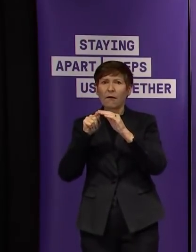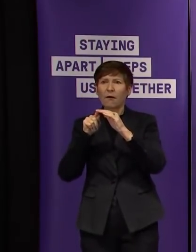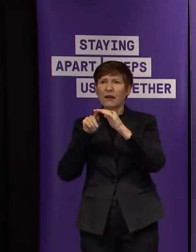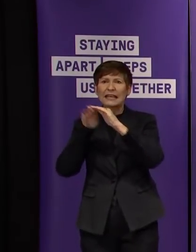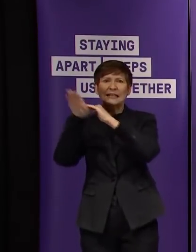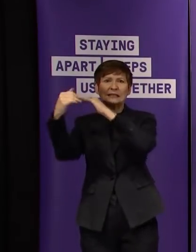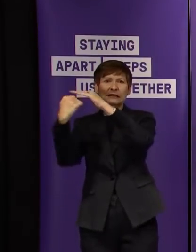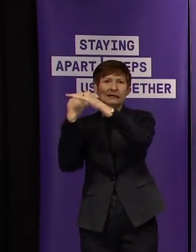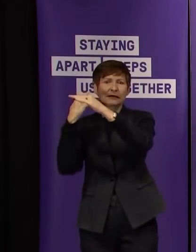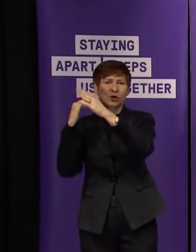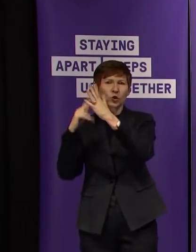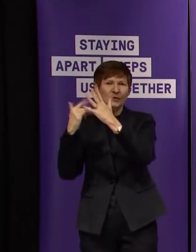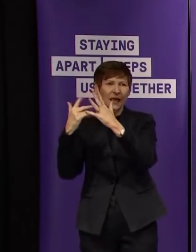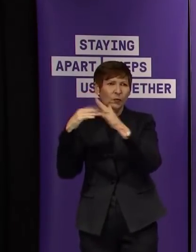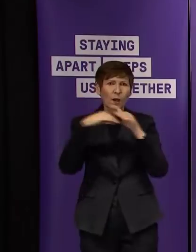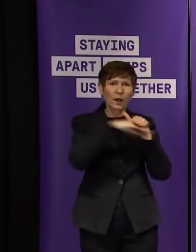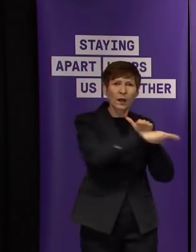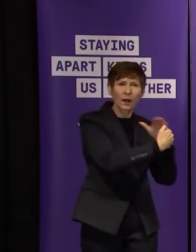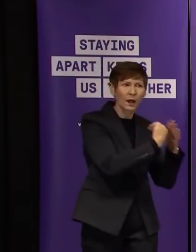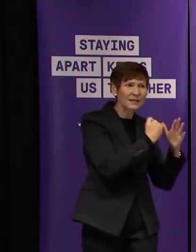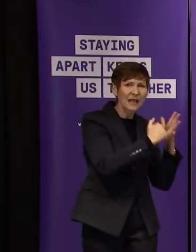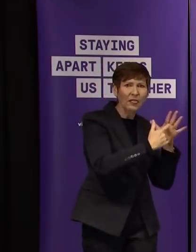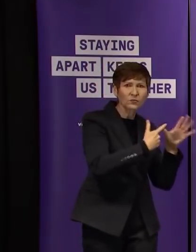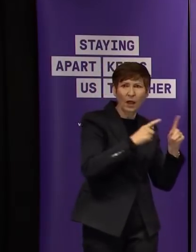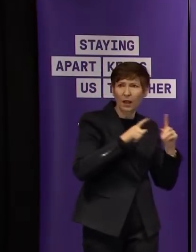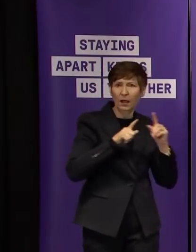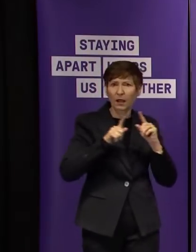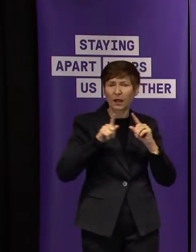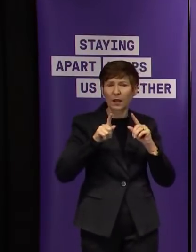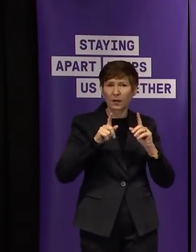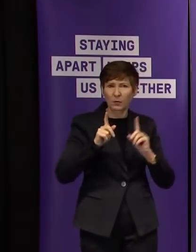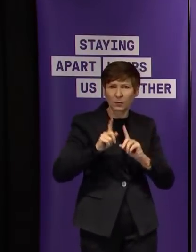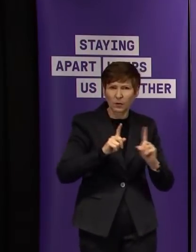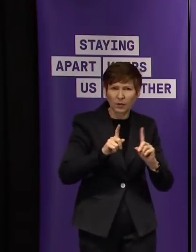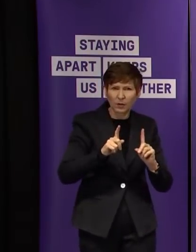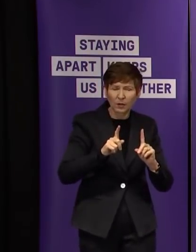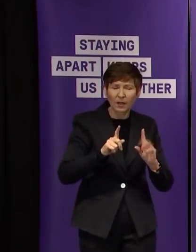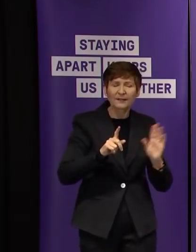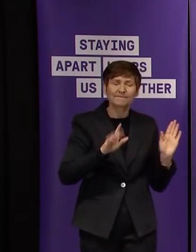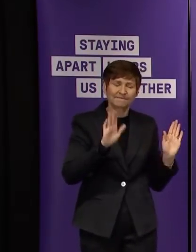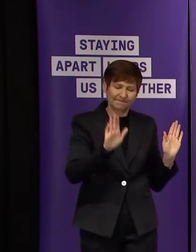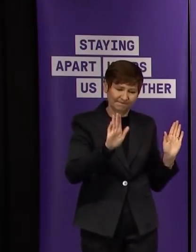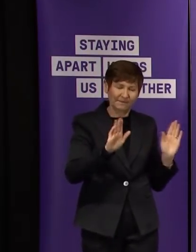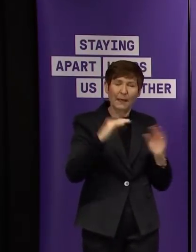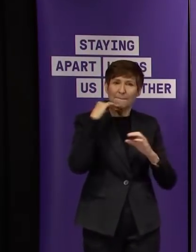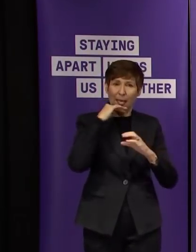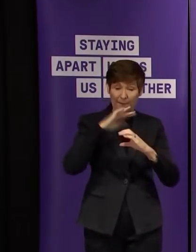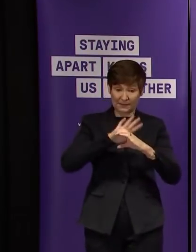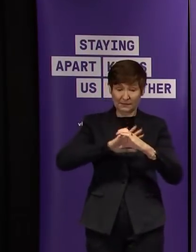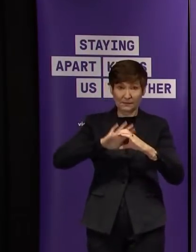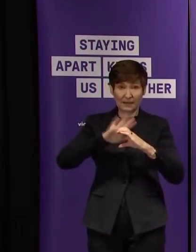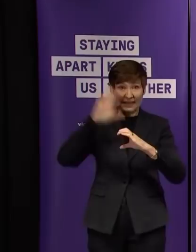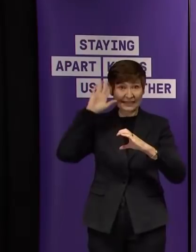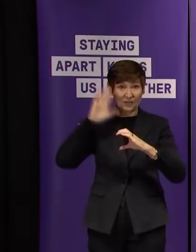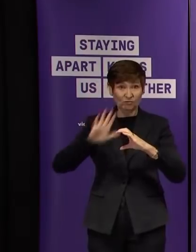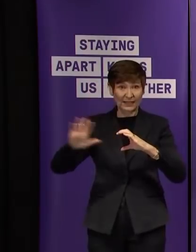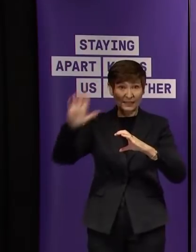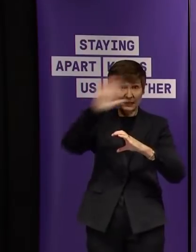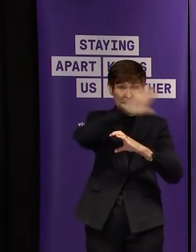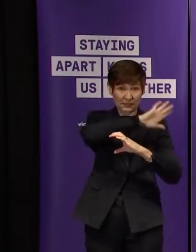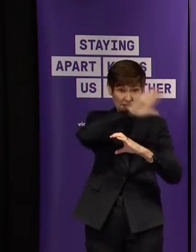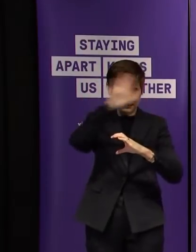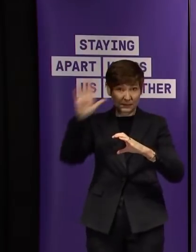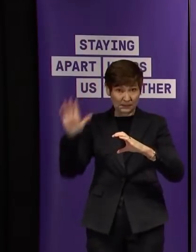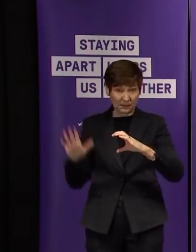I'm not sure I know what that means. But it does mean that when we're in alignment, Metro Melbourne and regional Victoria, then there'll be free movement within the